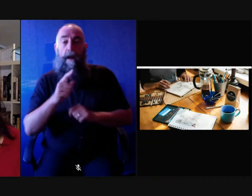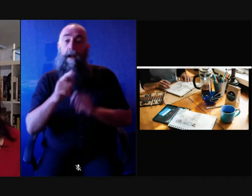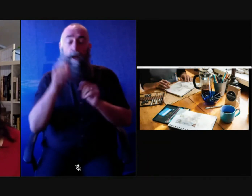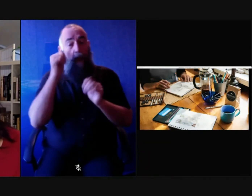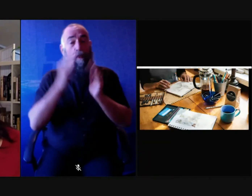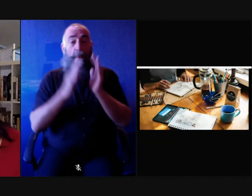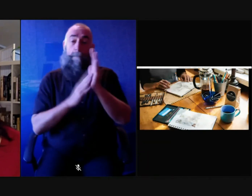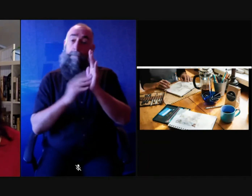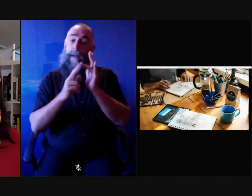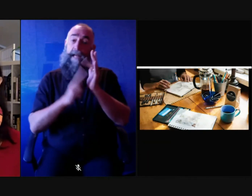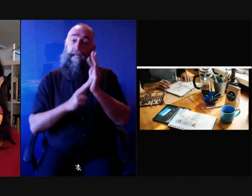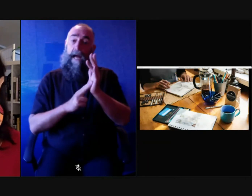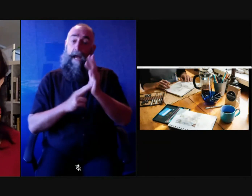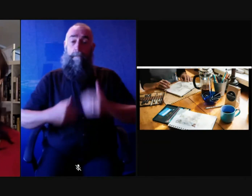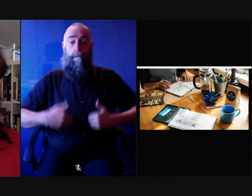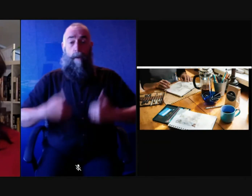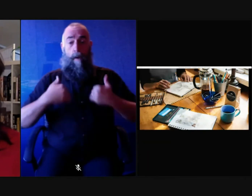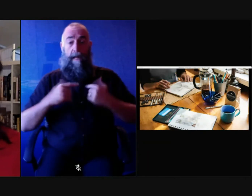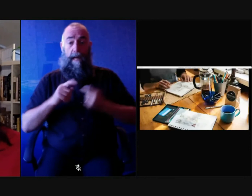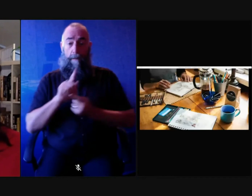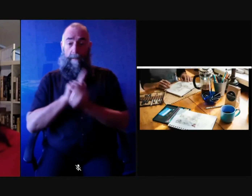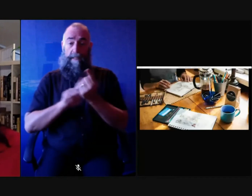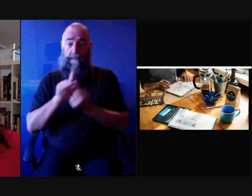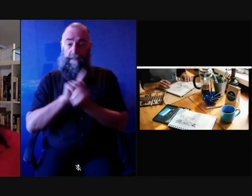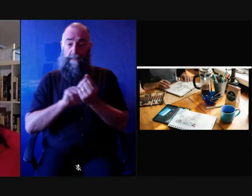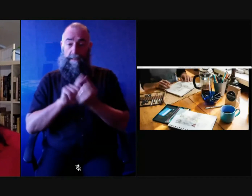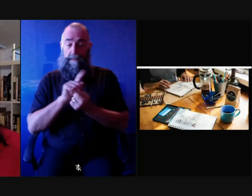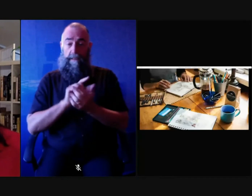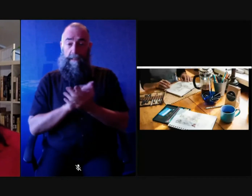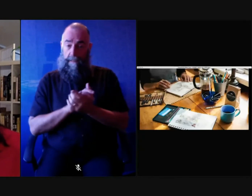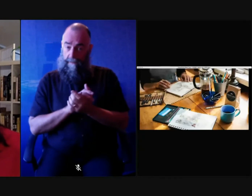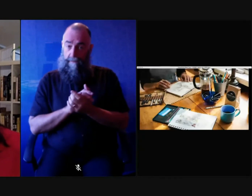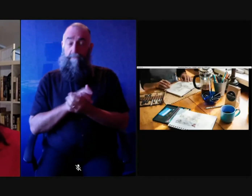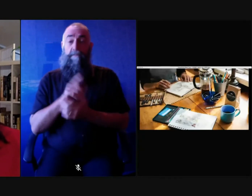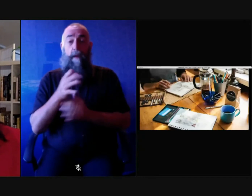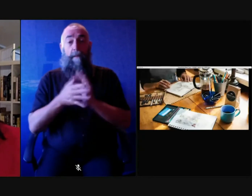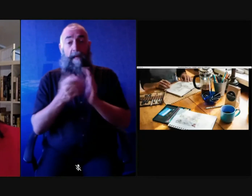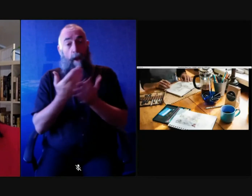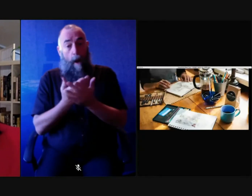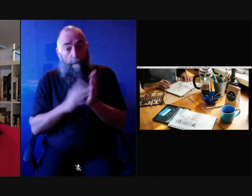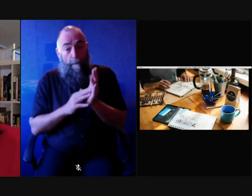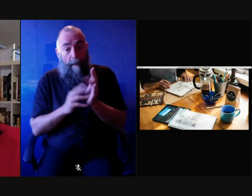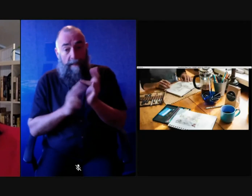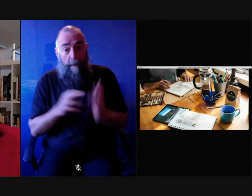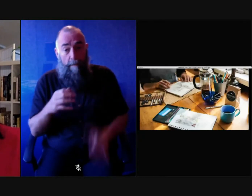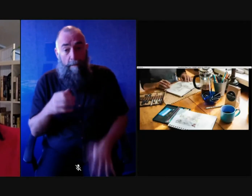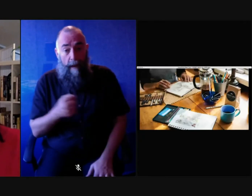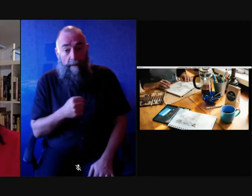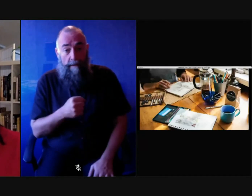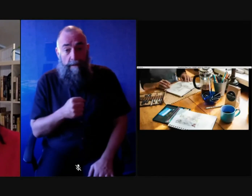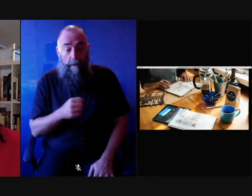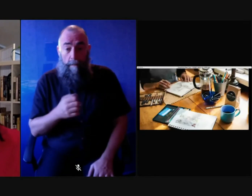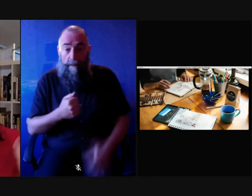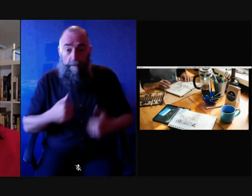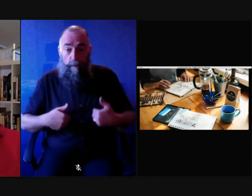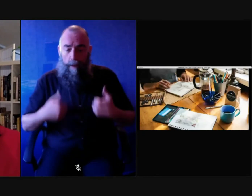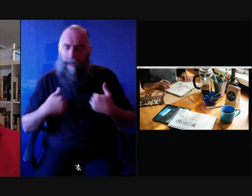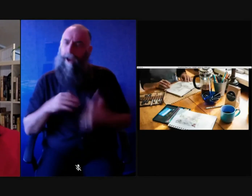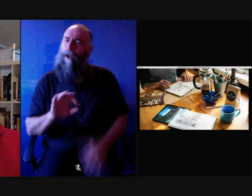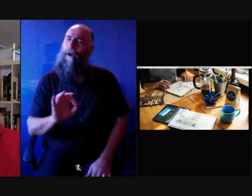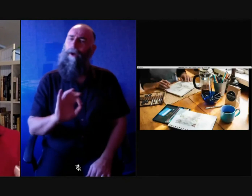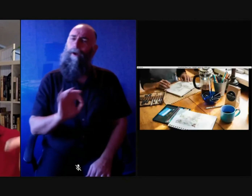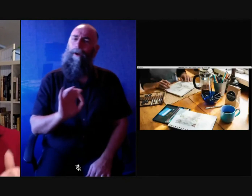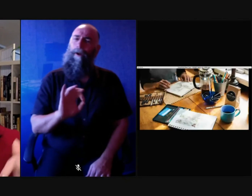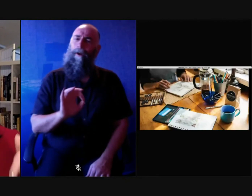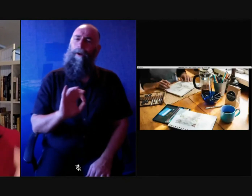meeting. Now, the Monday morning meeting does not have to happen on a Monday or in the morning, but it's a meeting that